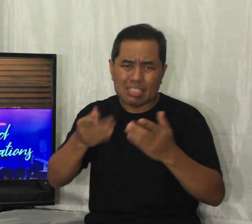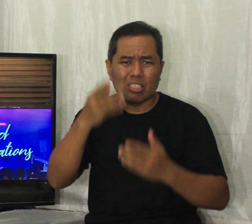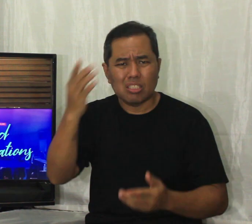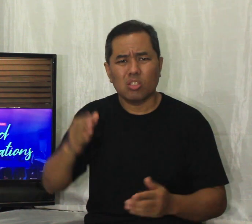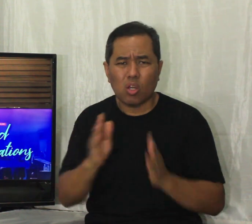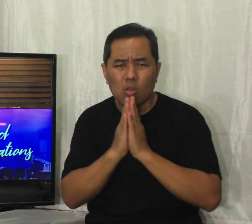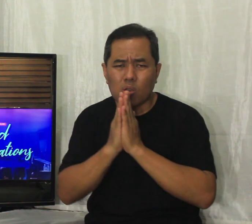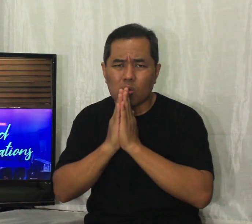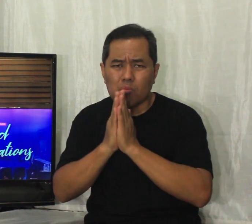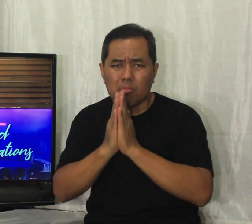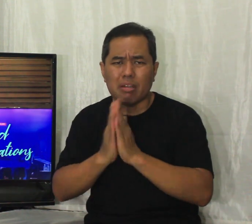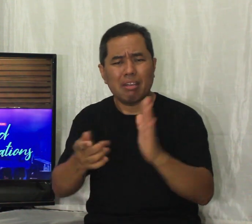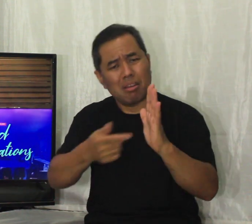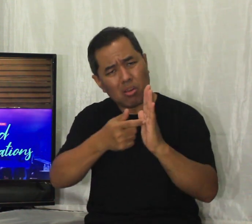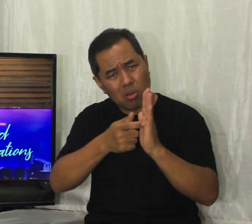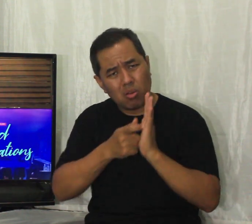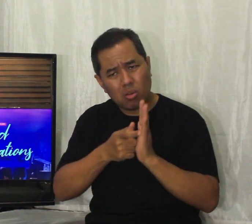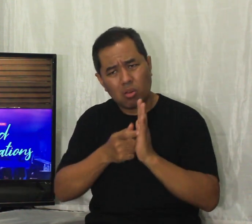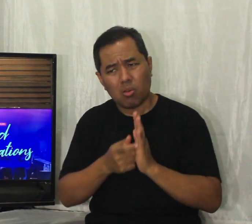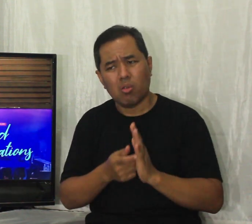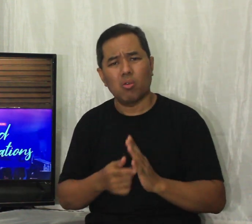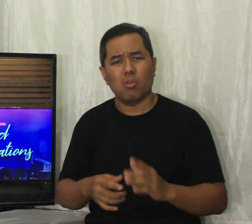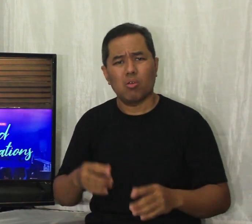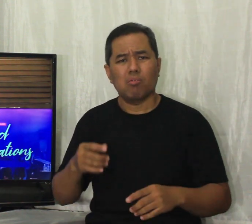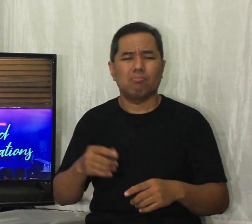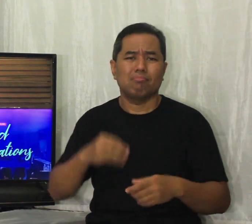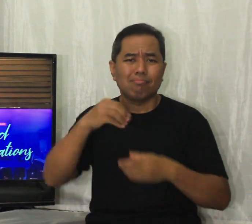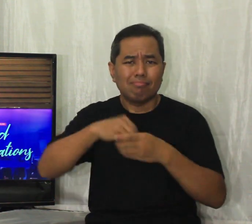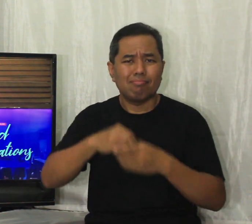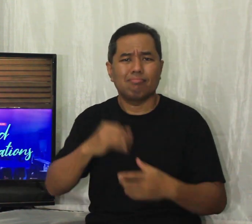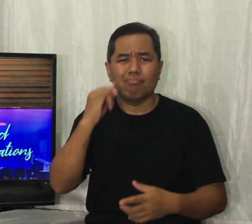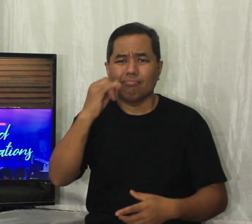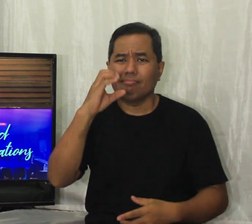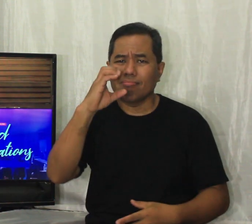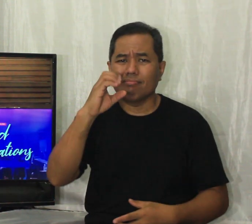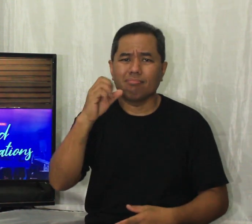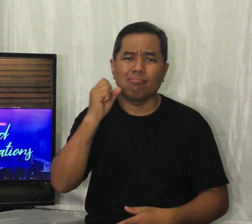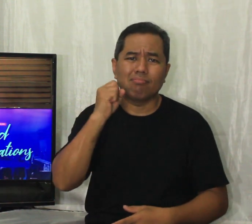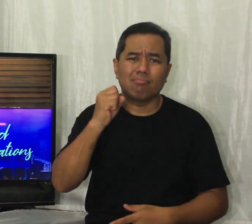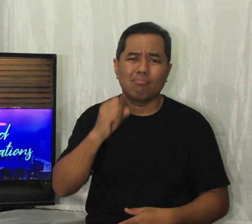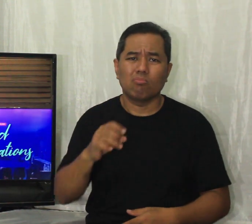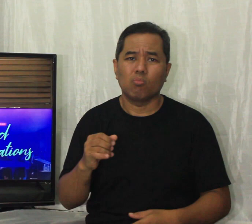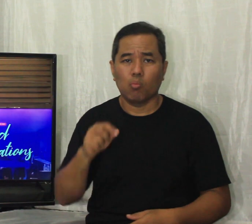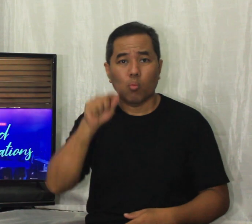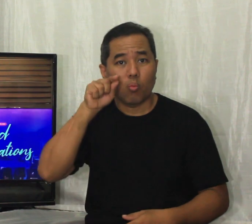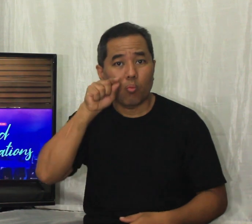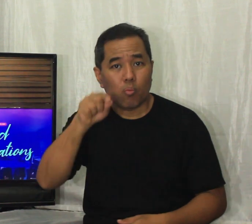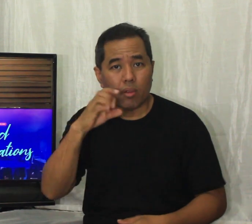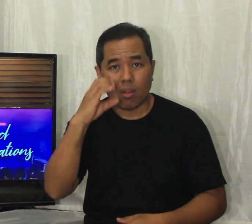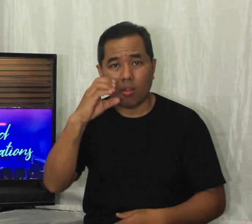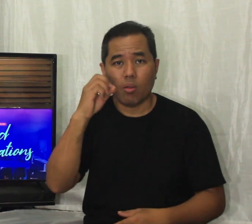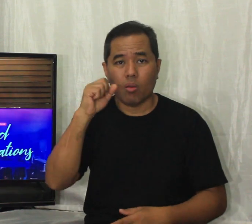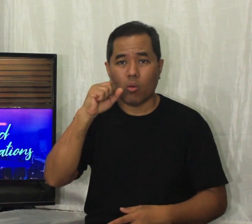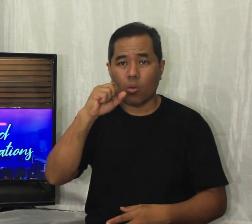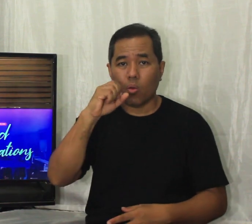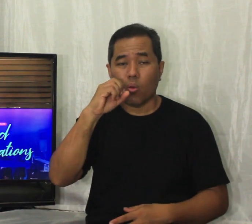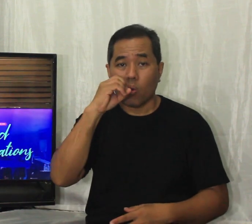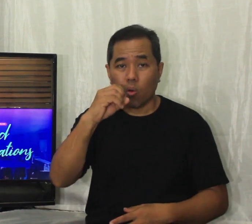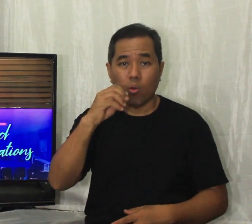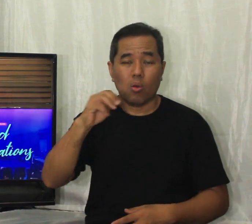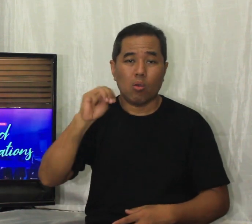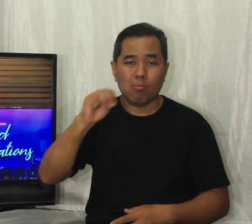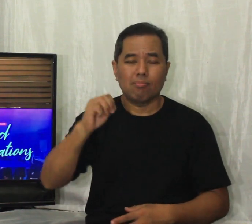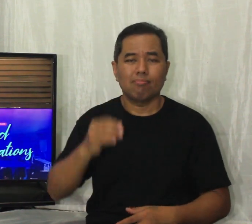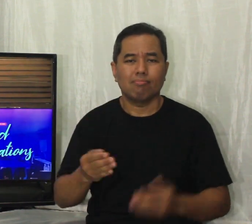prayer@icschurch.com. We would love just to send information to you on how you can walk with the Lord in this journey. Thank you so